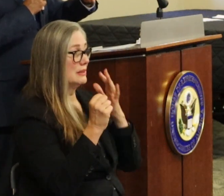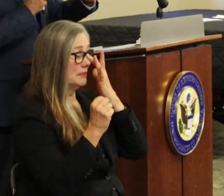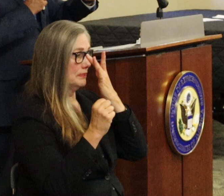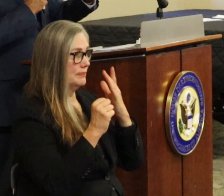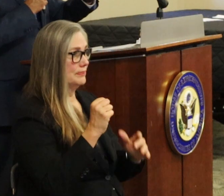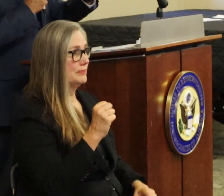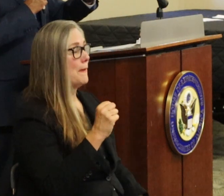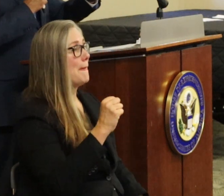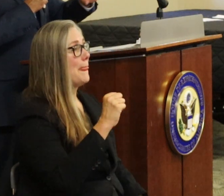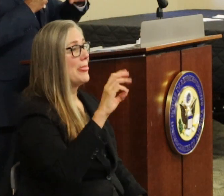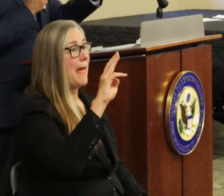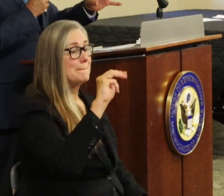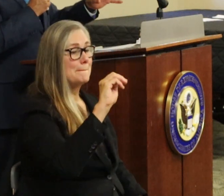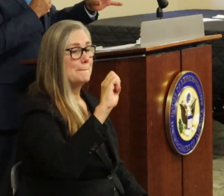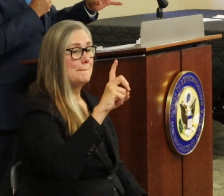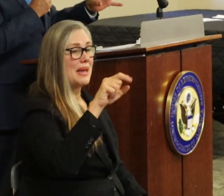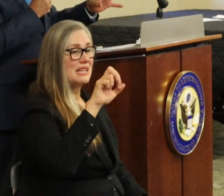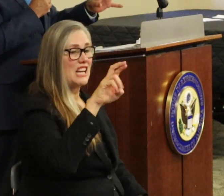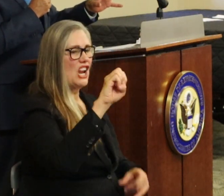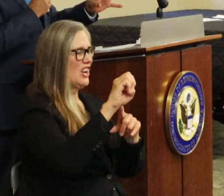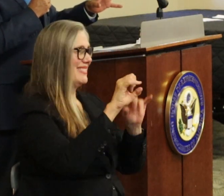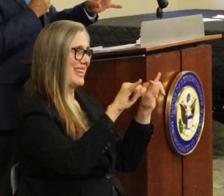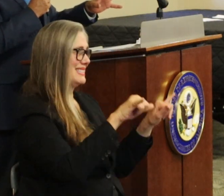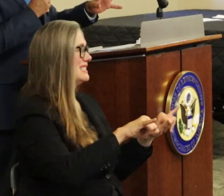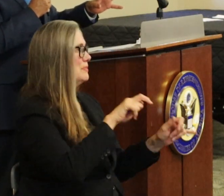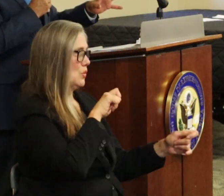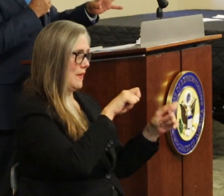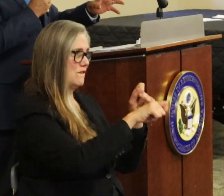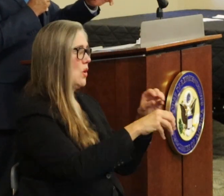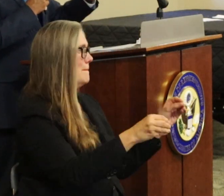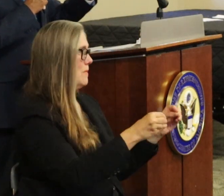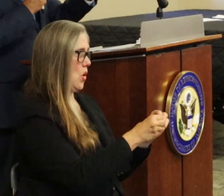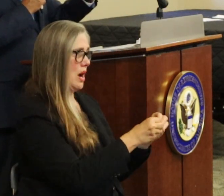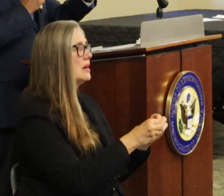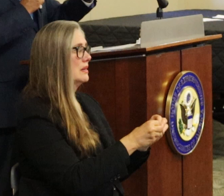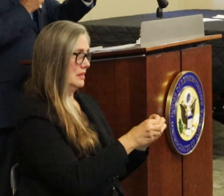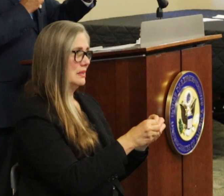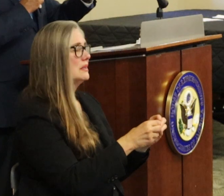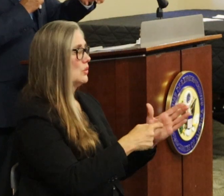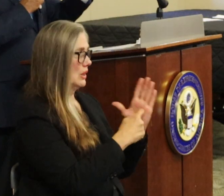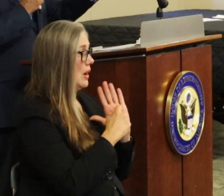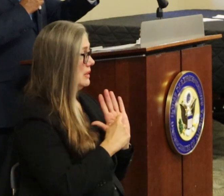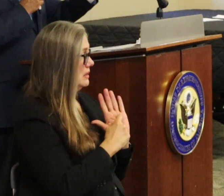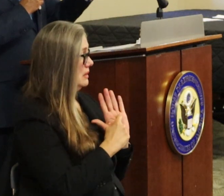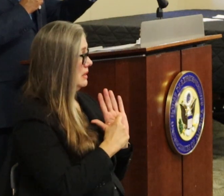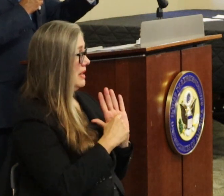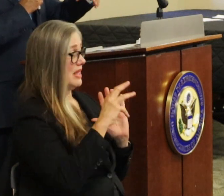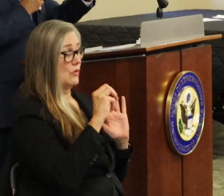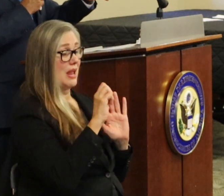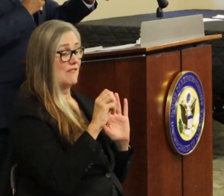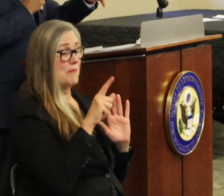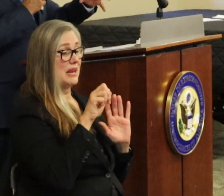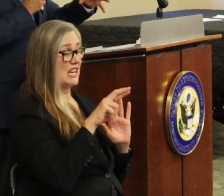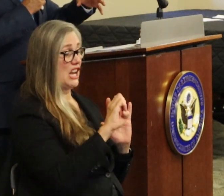Medicare, we need to reform the system more, as I need to say. Then we have Medicare Part A, B,